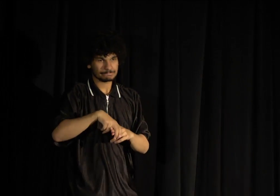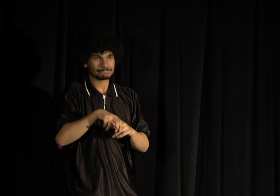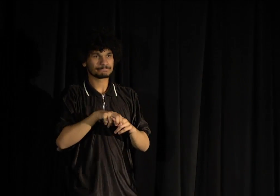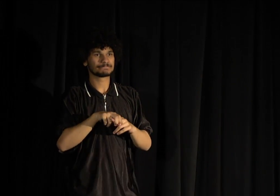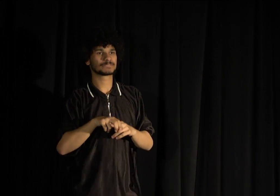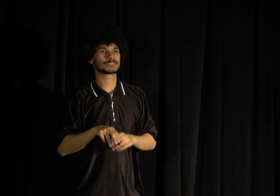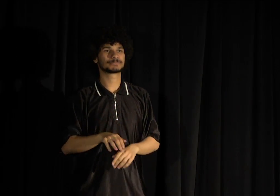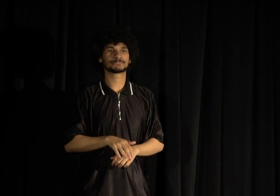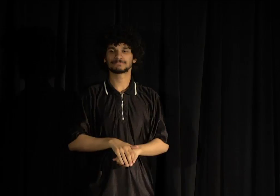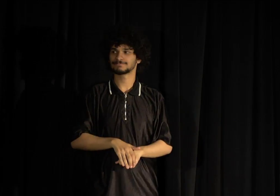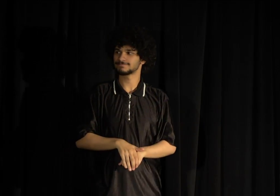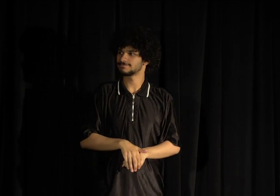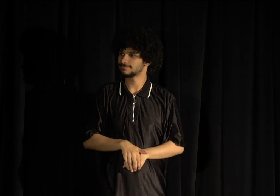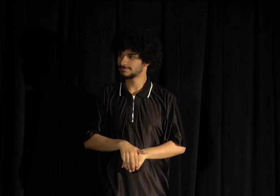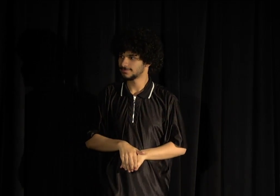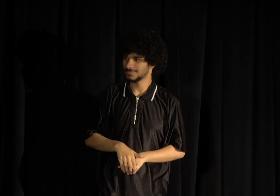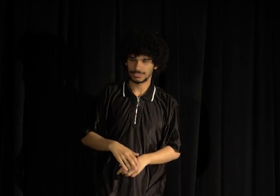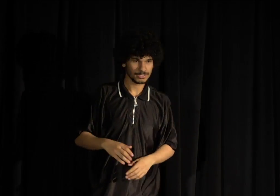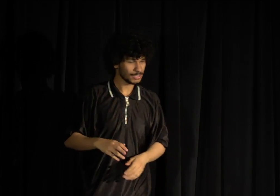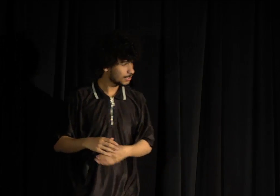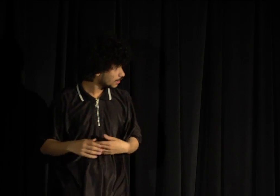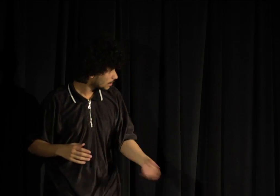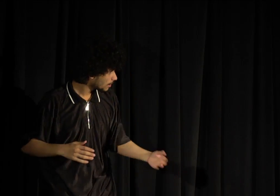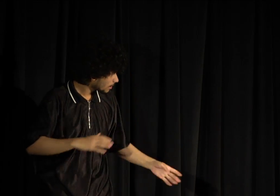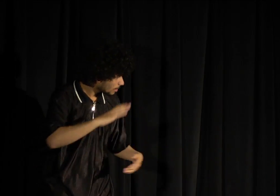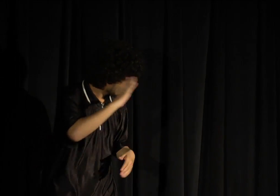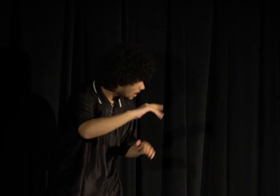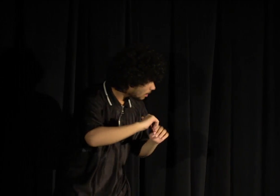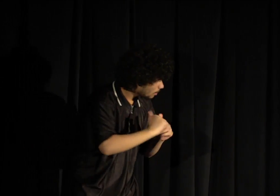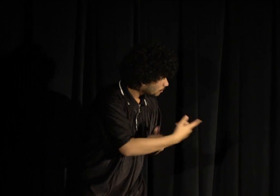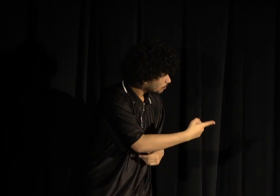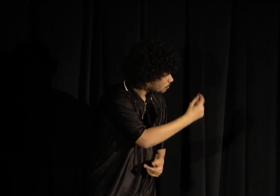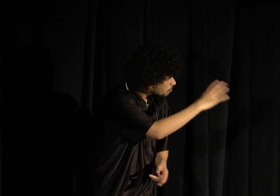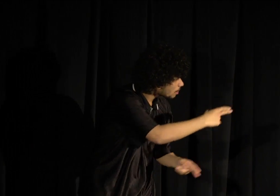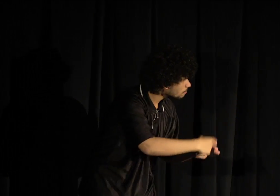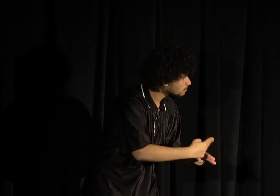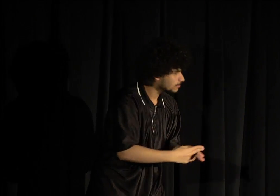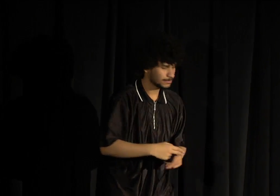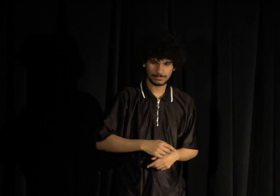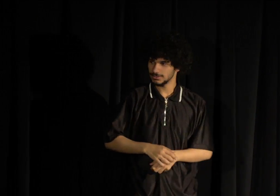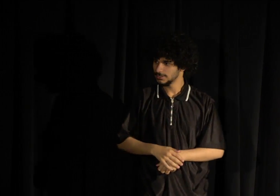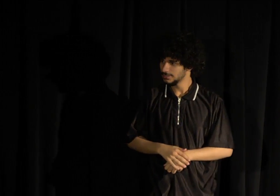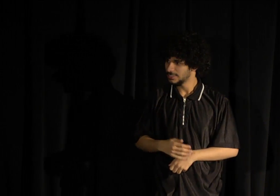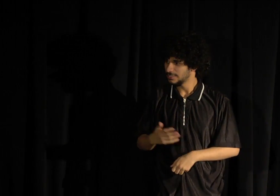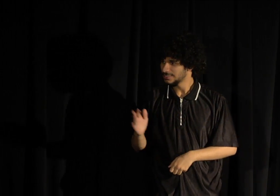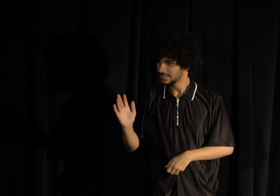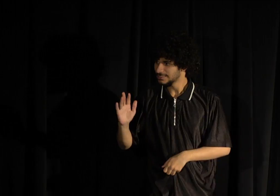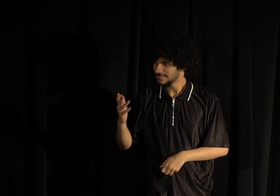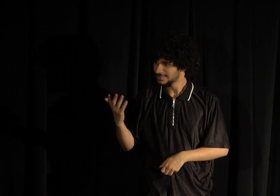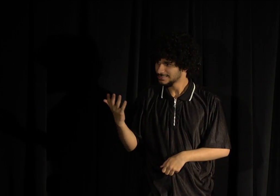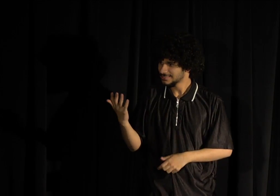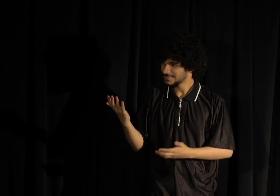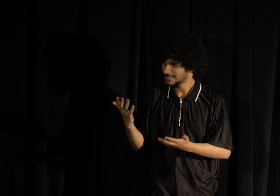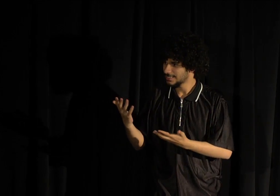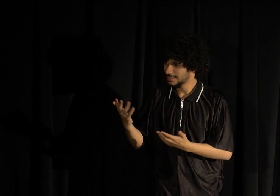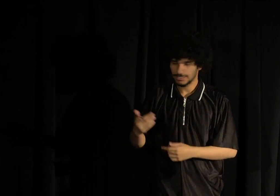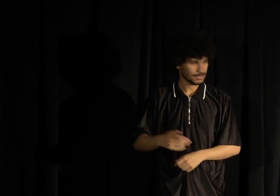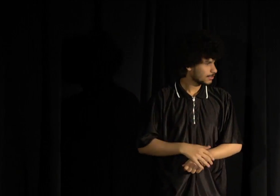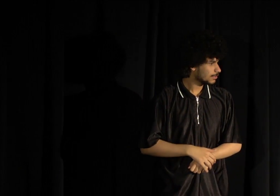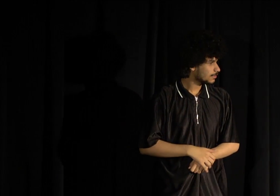walks in, takes a seat, very quietly sits down. Someone signs to him, hi, how are you? He gestures that he